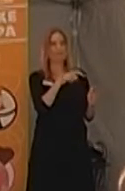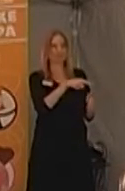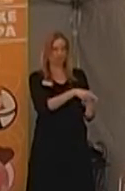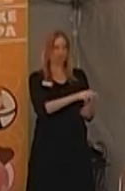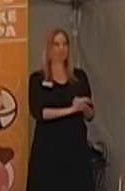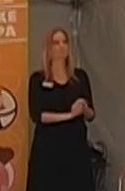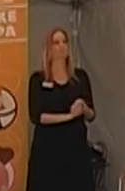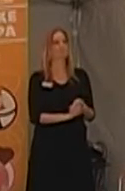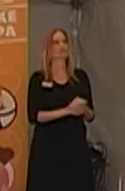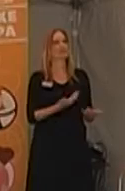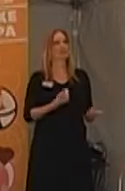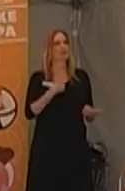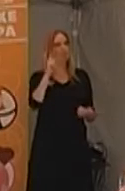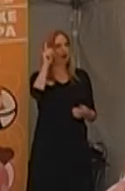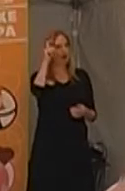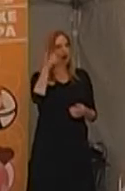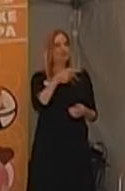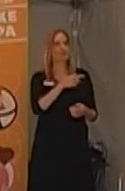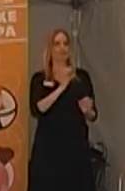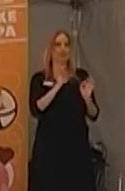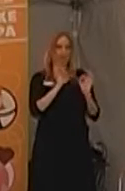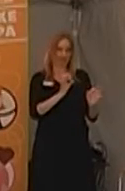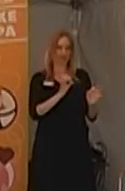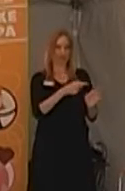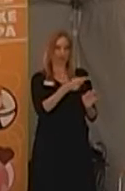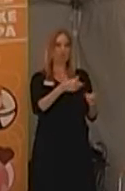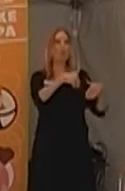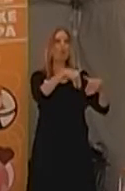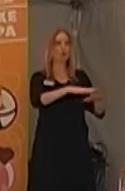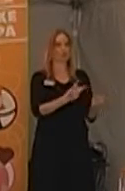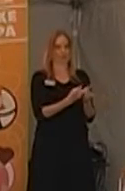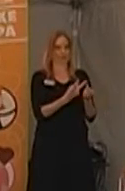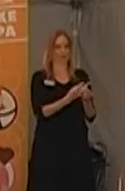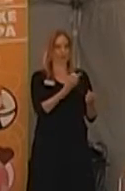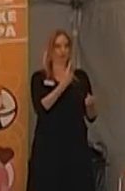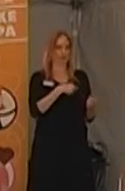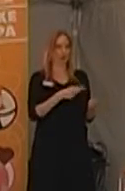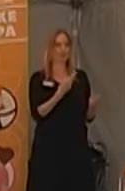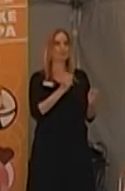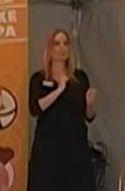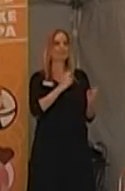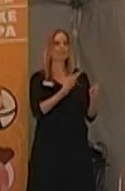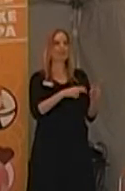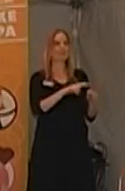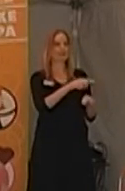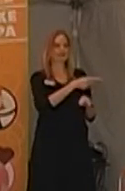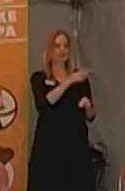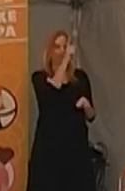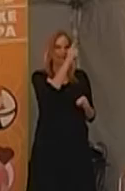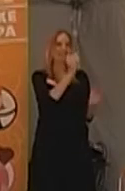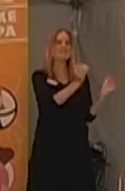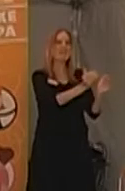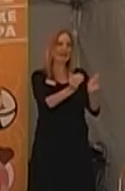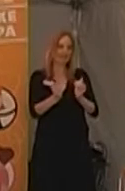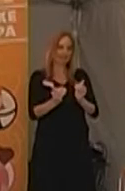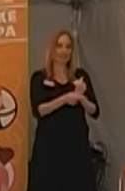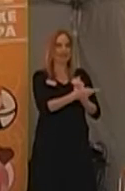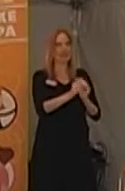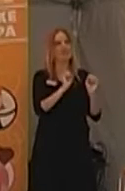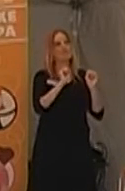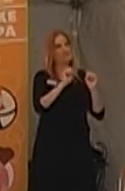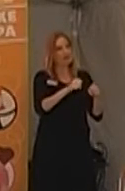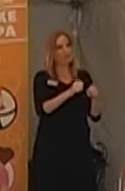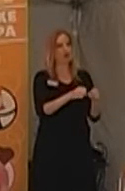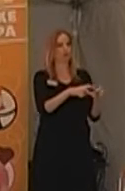as it were, I think you're absolutely right. These are decisions that have been made, and because these countries are small, there is the capacity to sit down